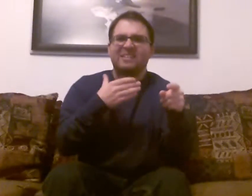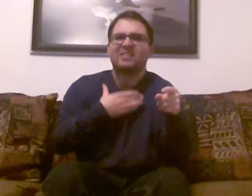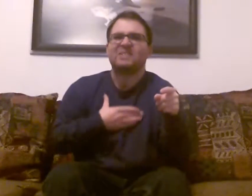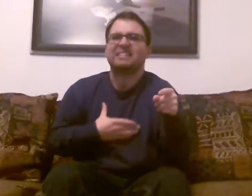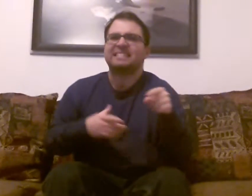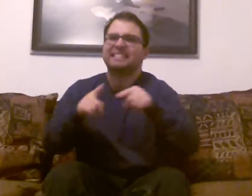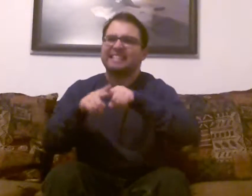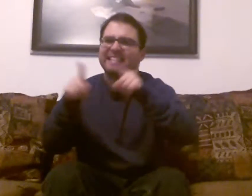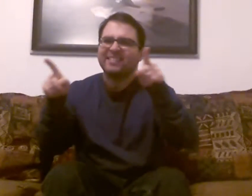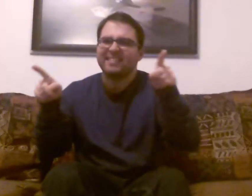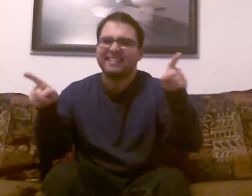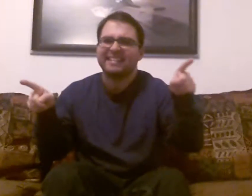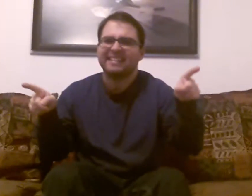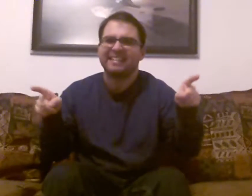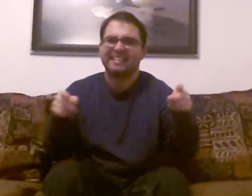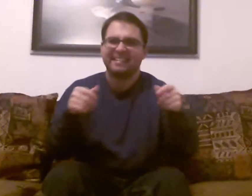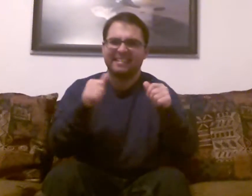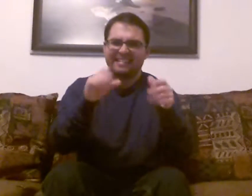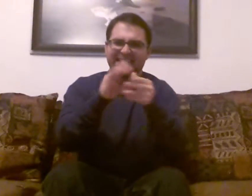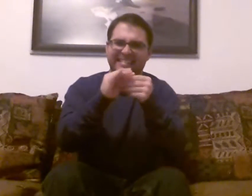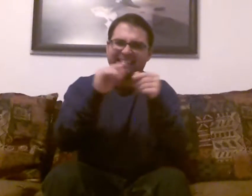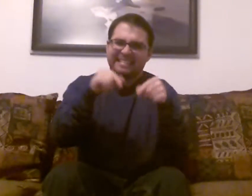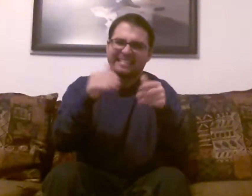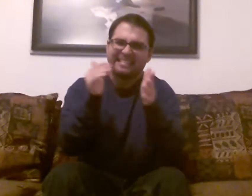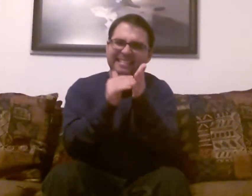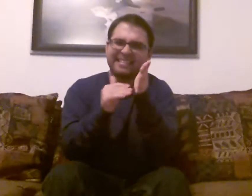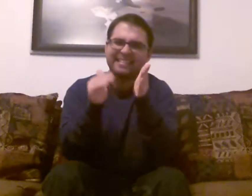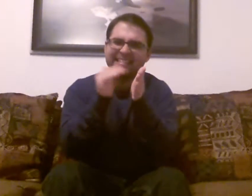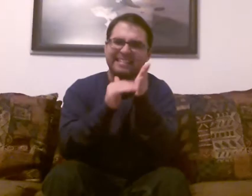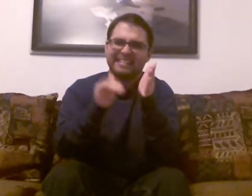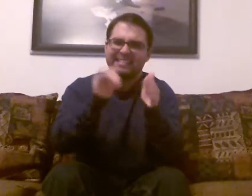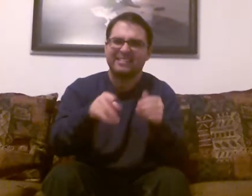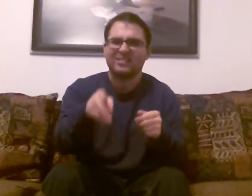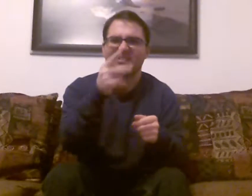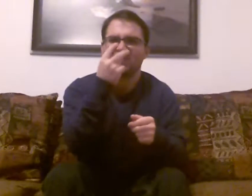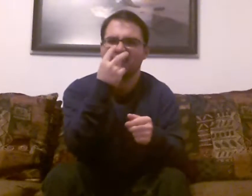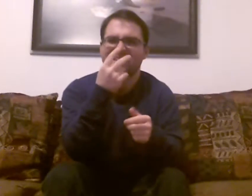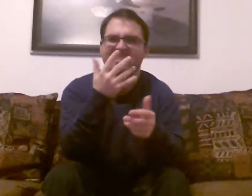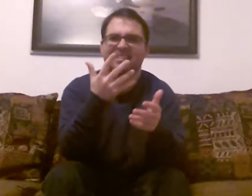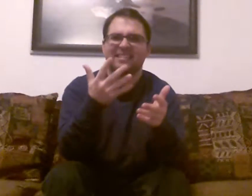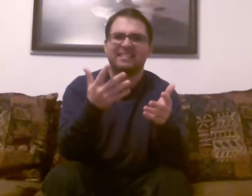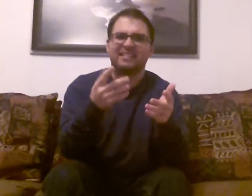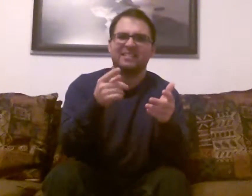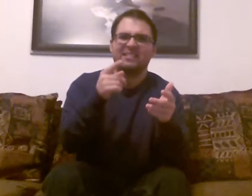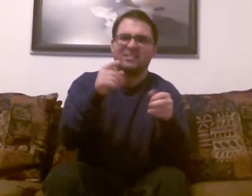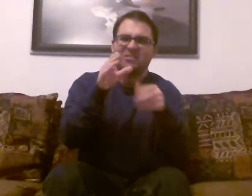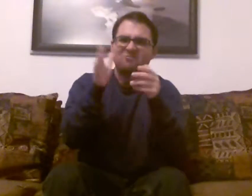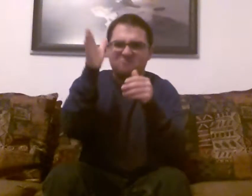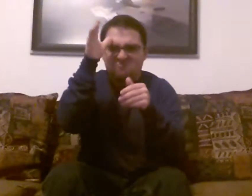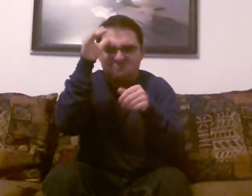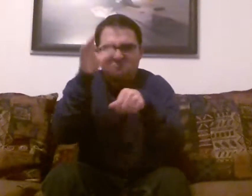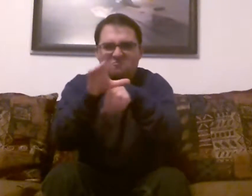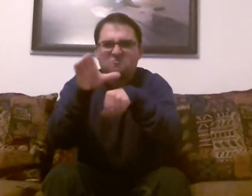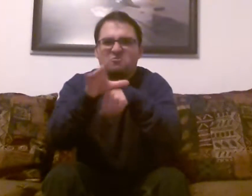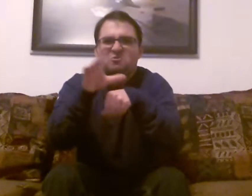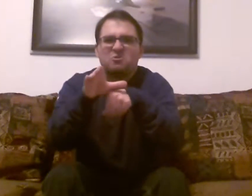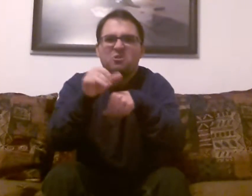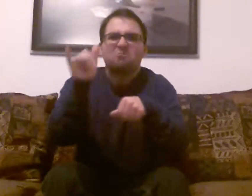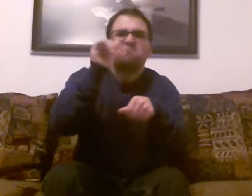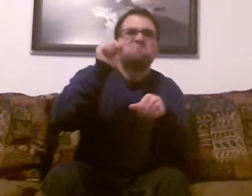so differently. I tried to say this many times, but still you couldn't see. You kept insisting and